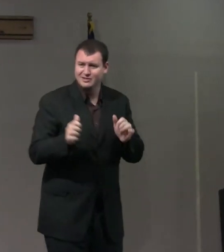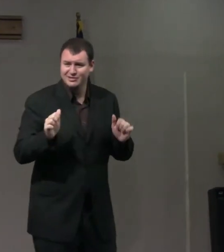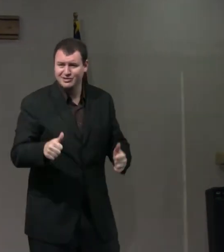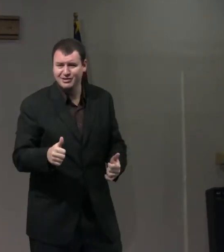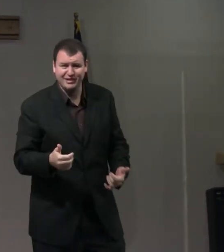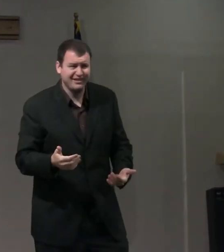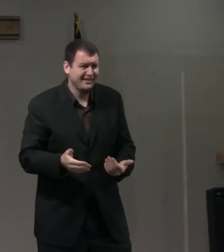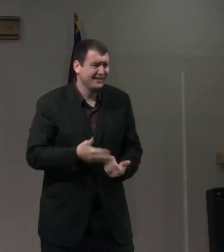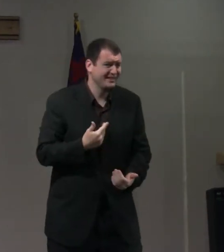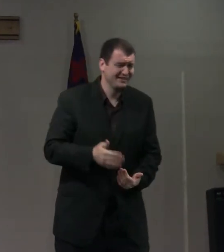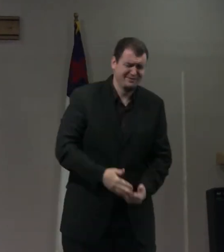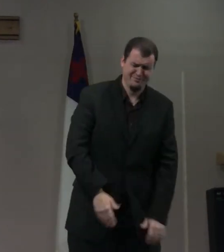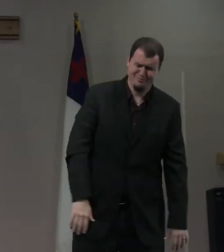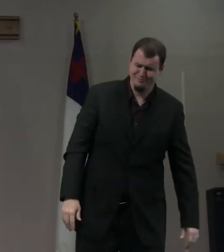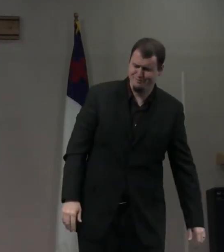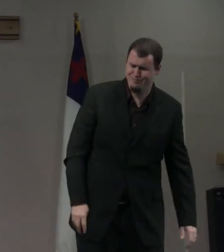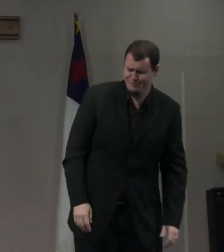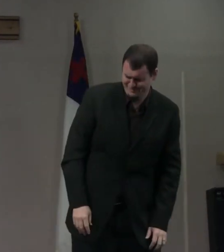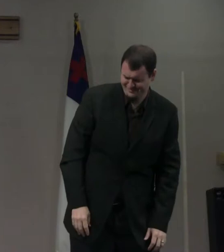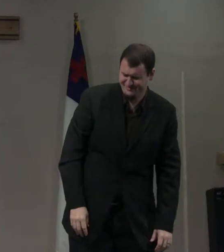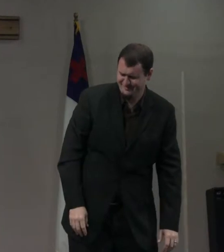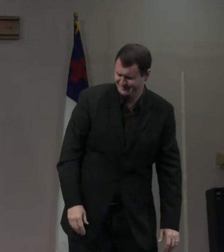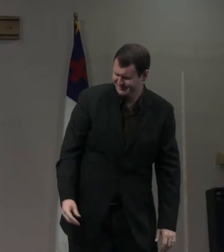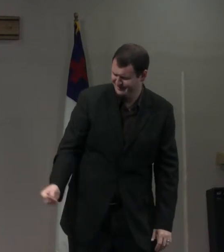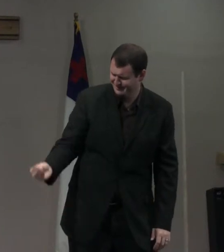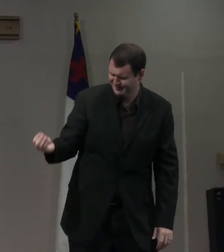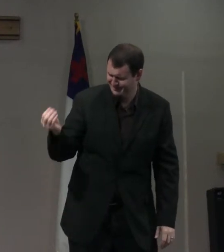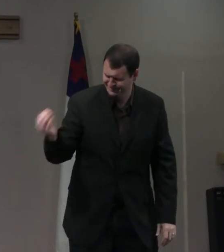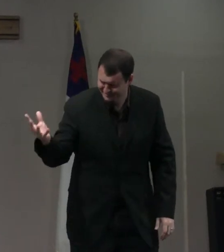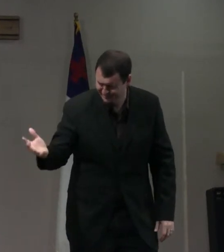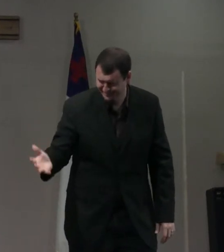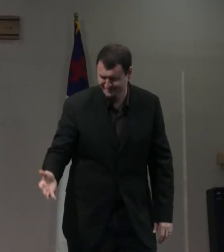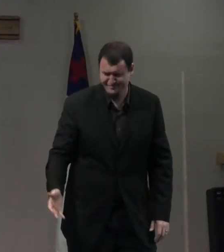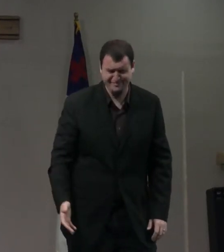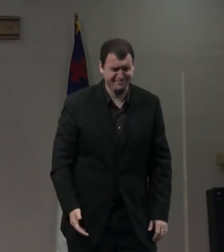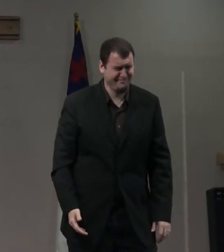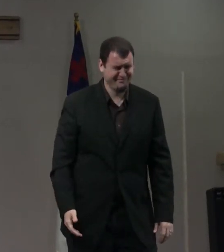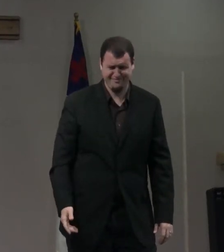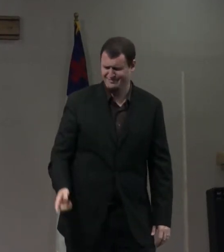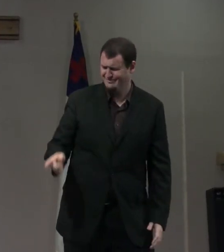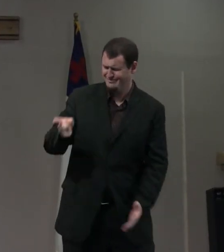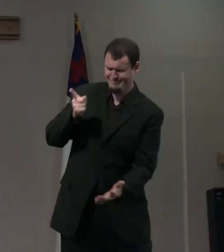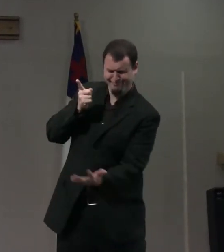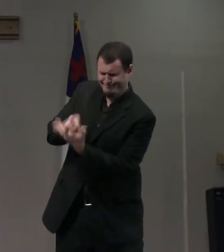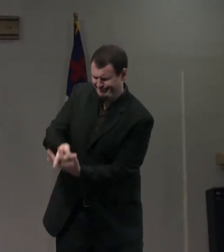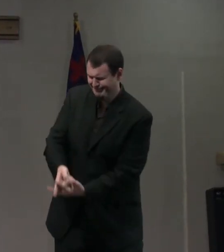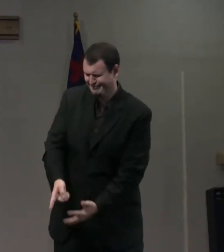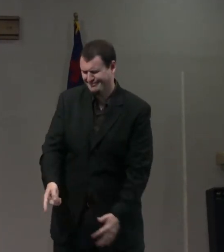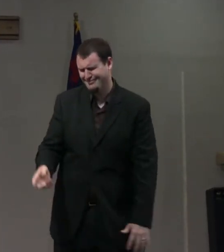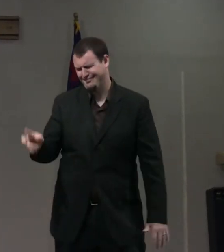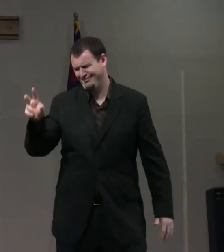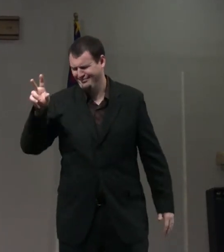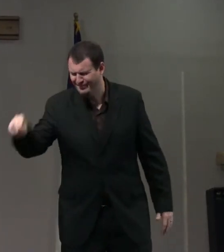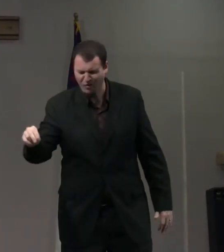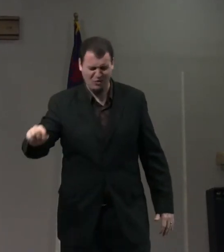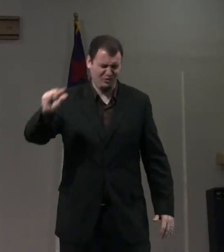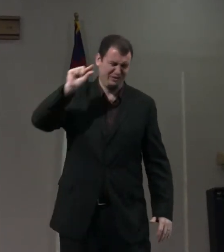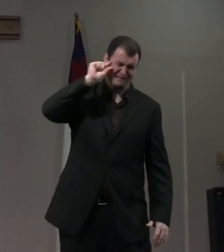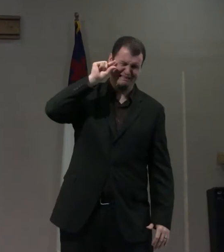And Jesus could easily have laughed at them and said, "What?" and rebuked